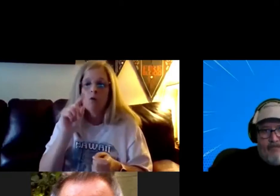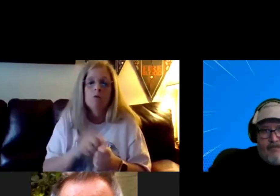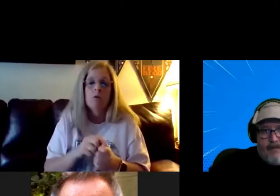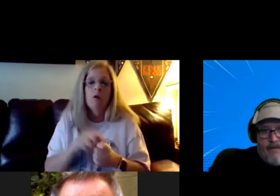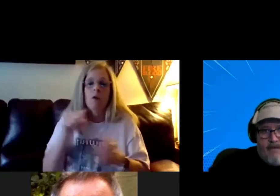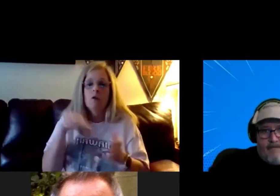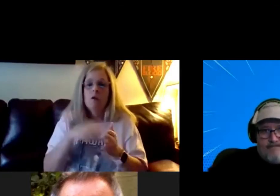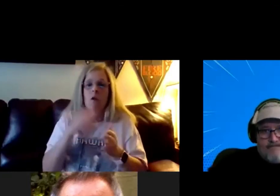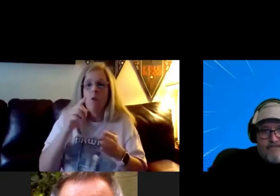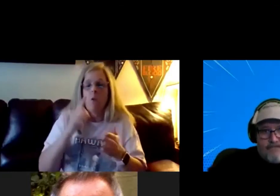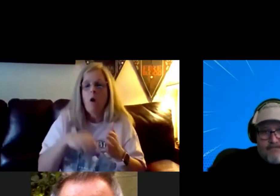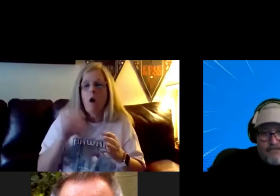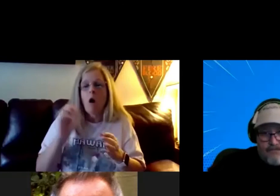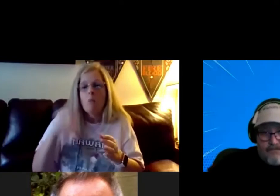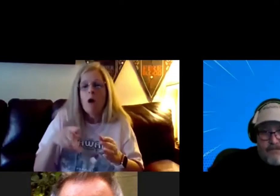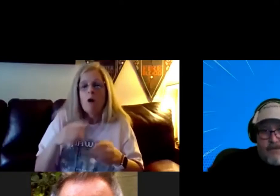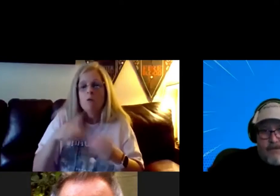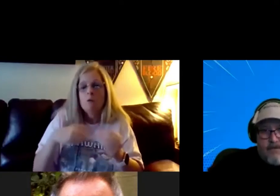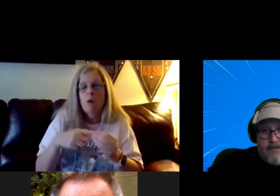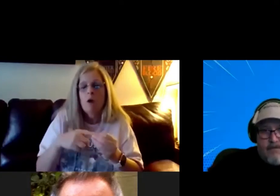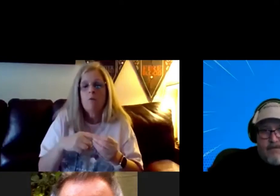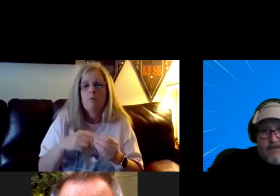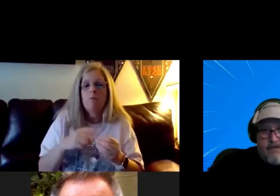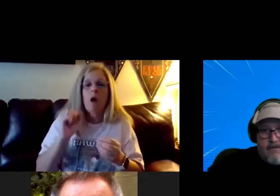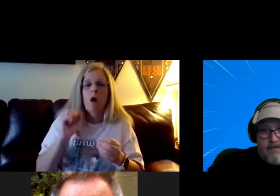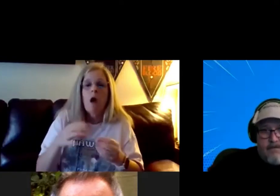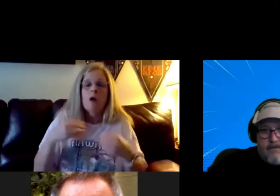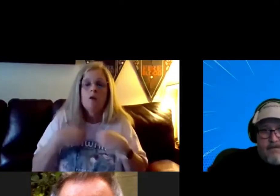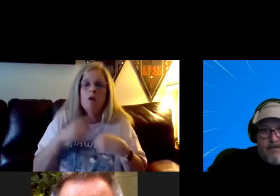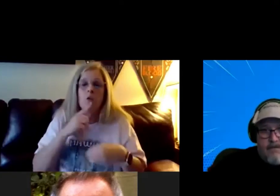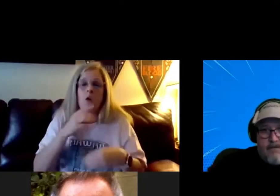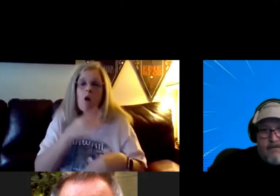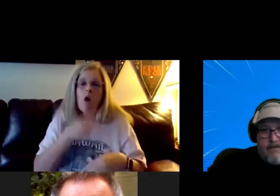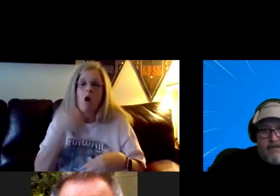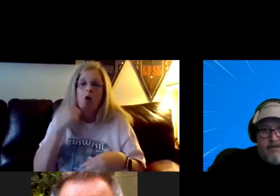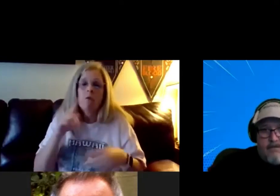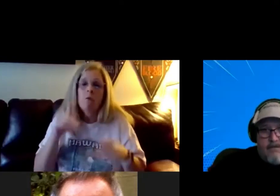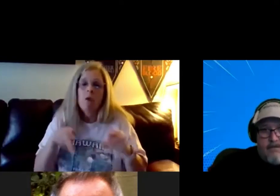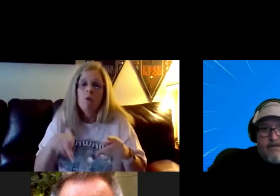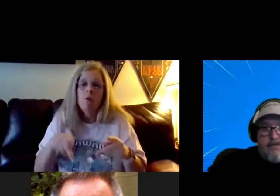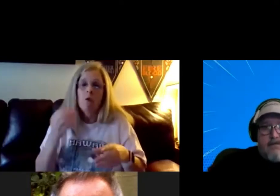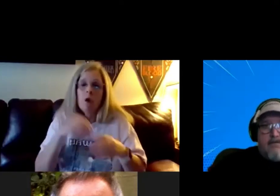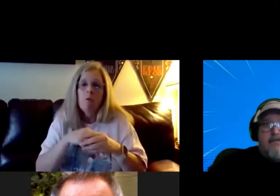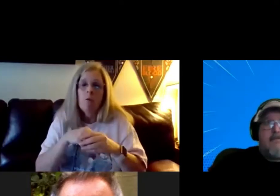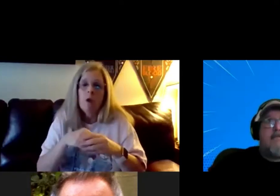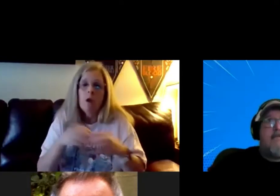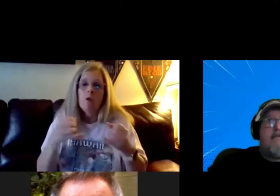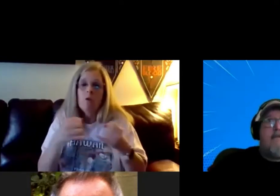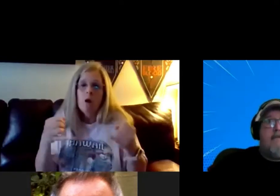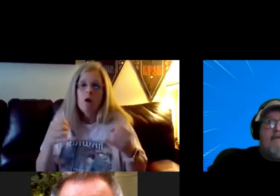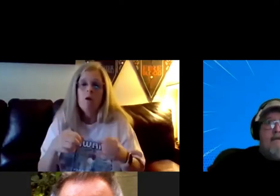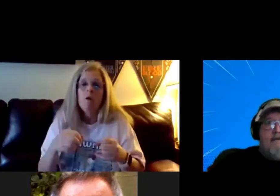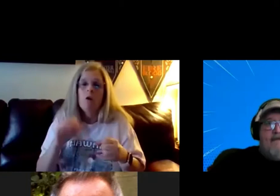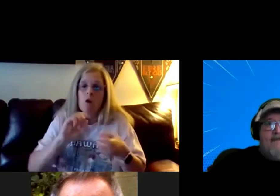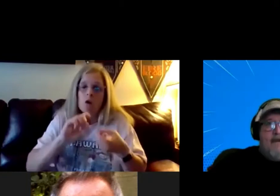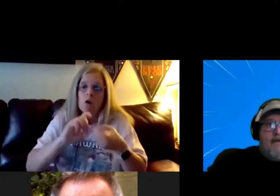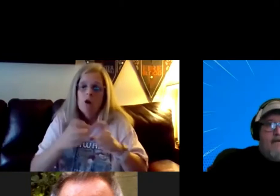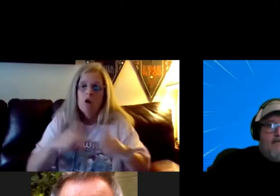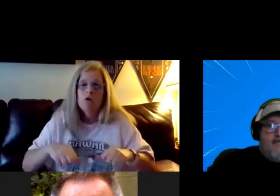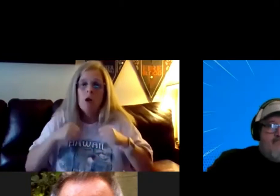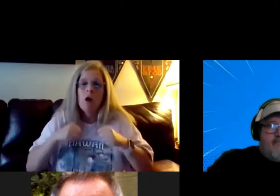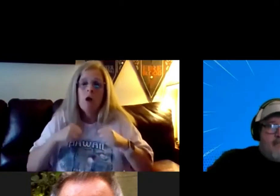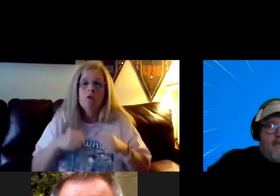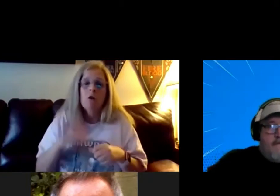about. Ash has a real heart for those individuals that come online and want to change their lives. Onpassive